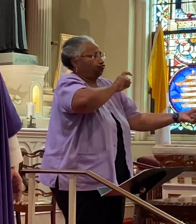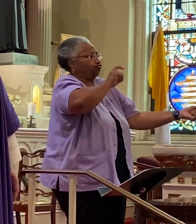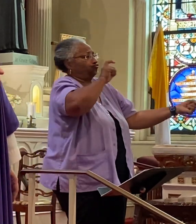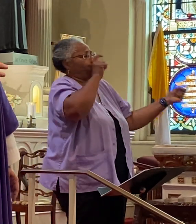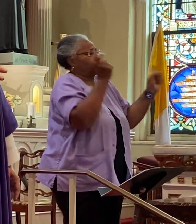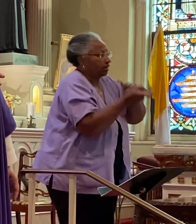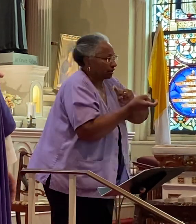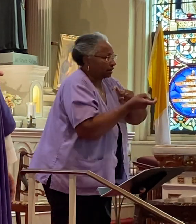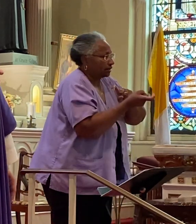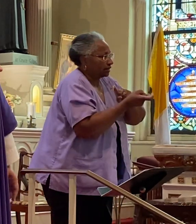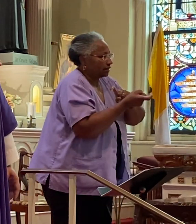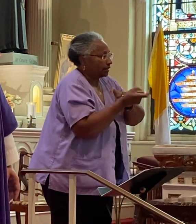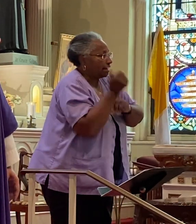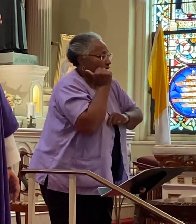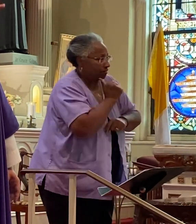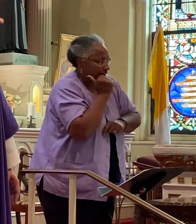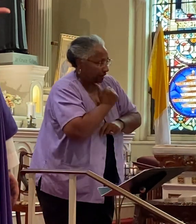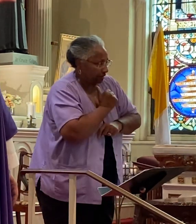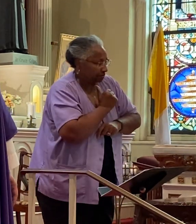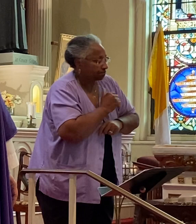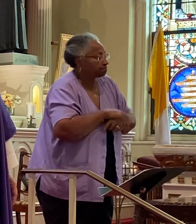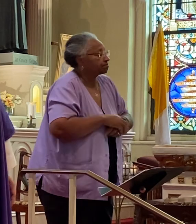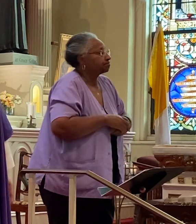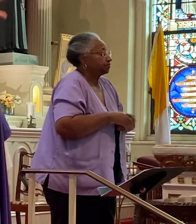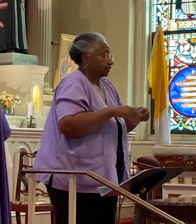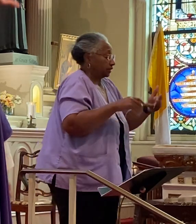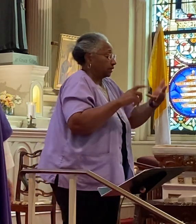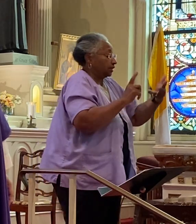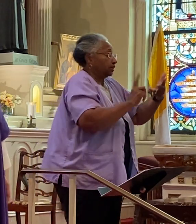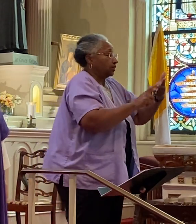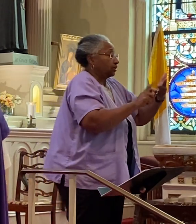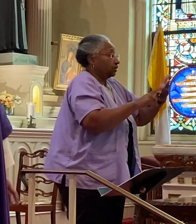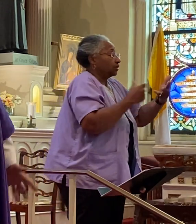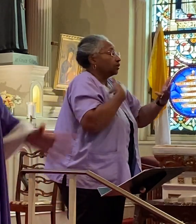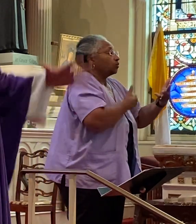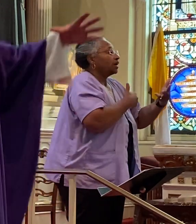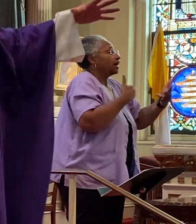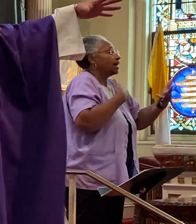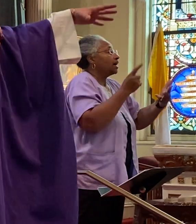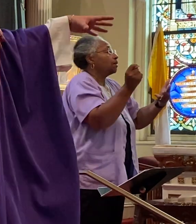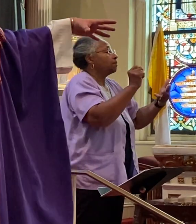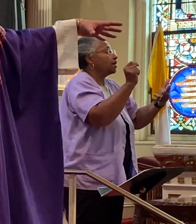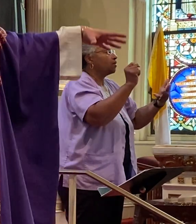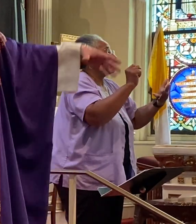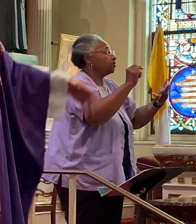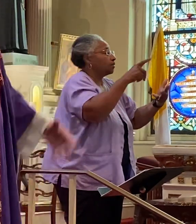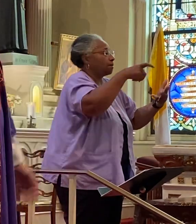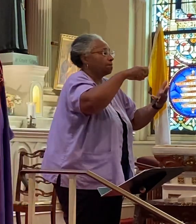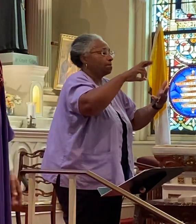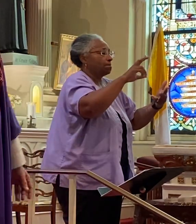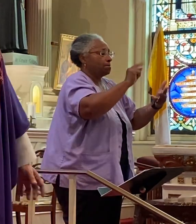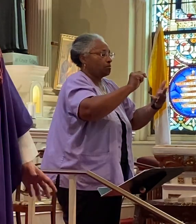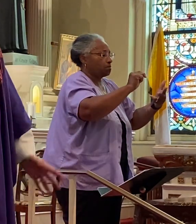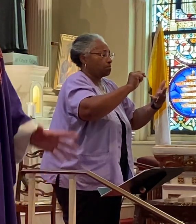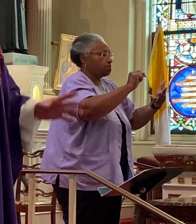Third image. We had like the Port-a-John's way out, spacious